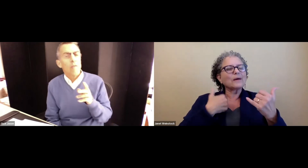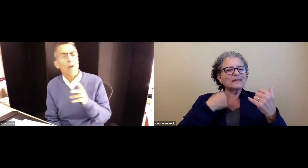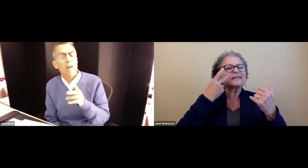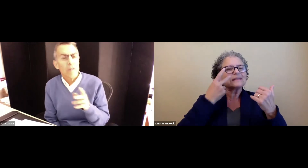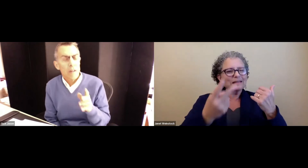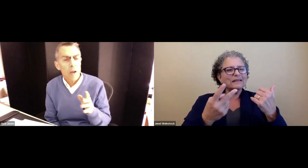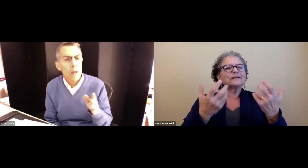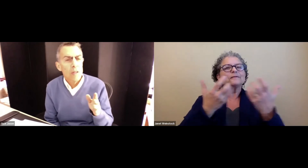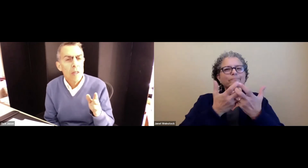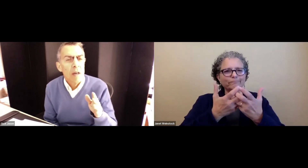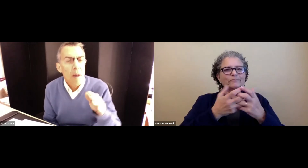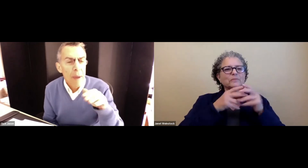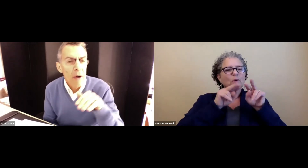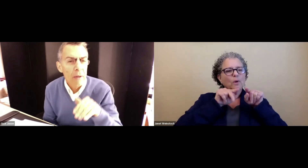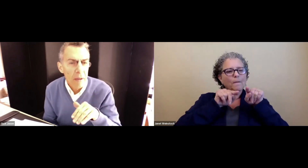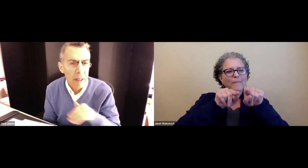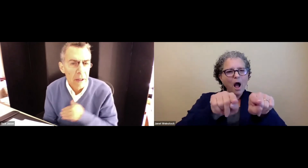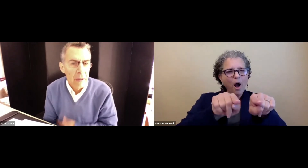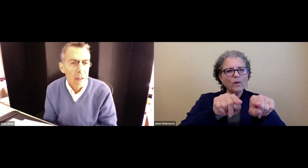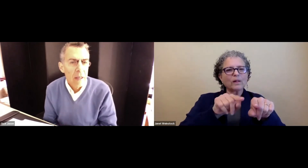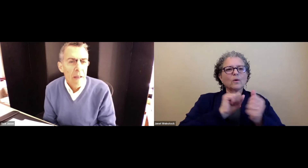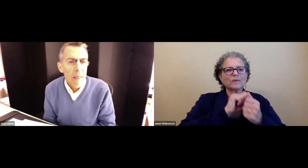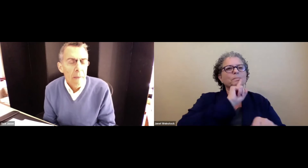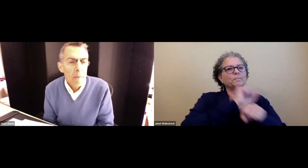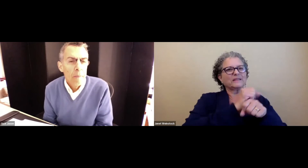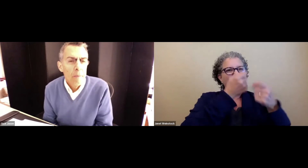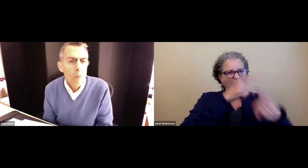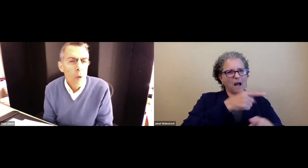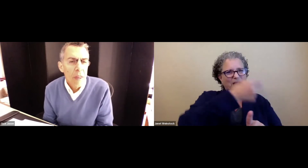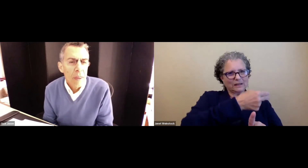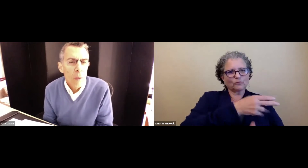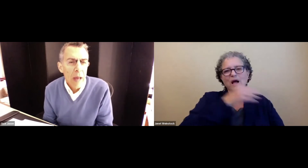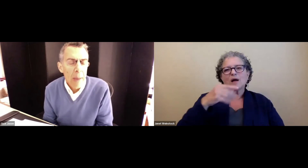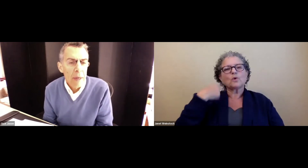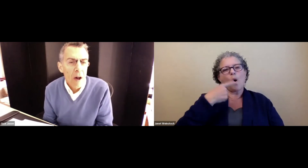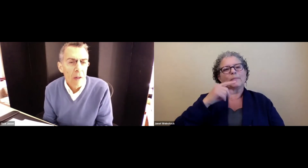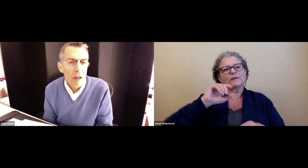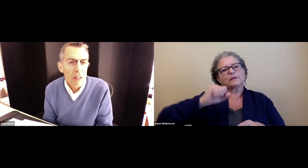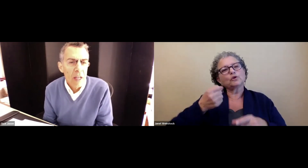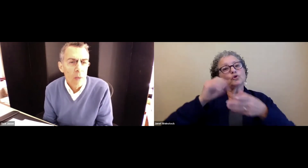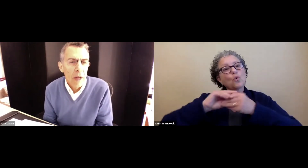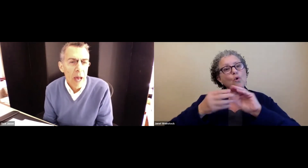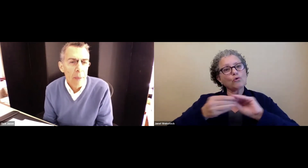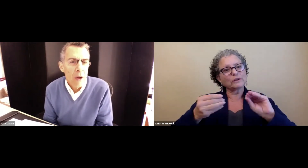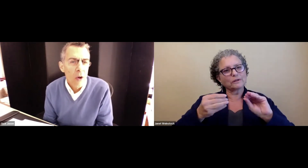out that there was a parallel here with what happened in the Holocaust and what happened in Oma's